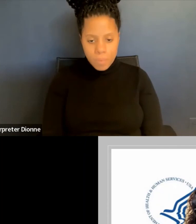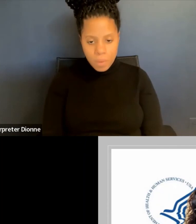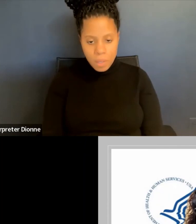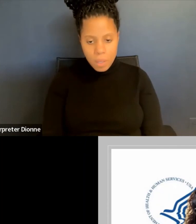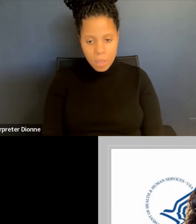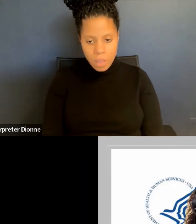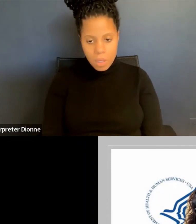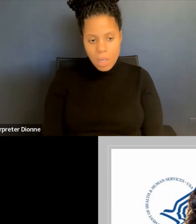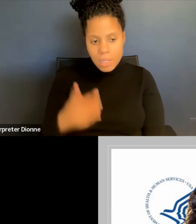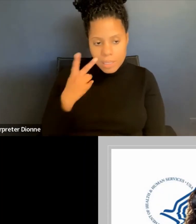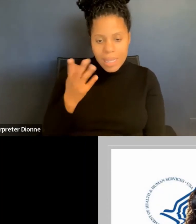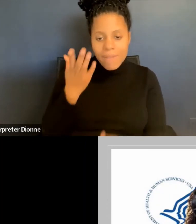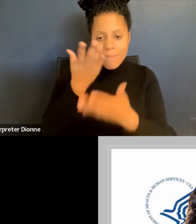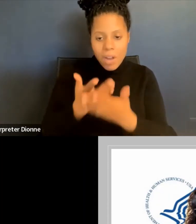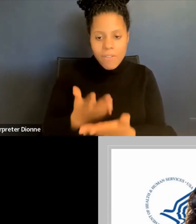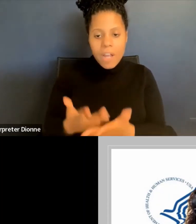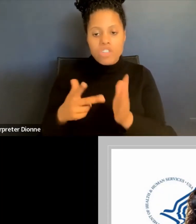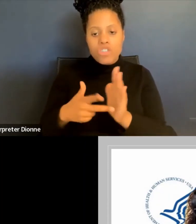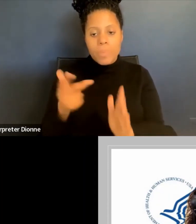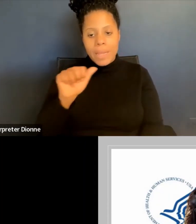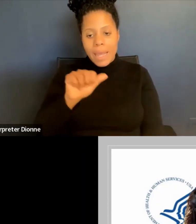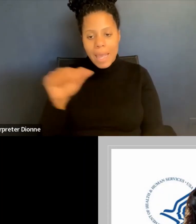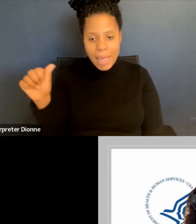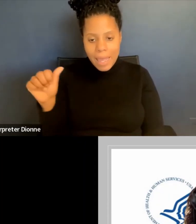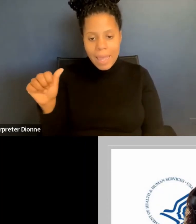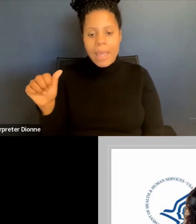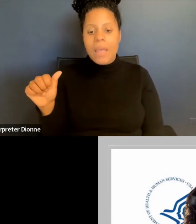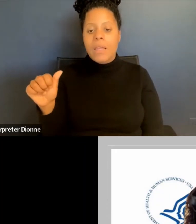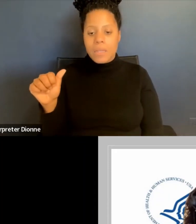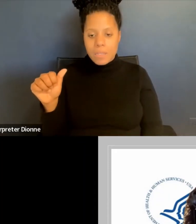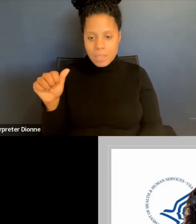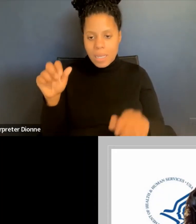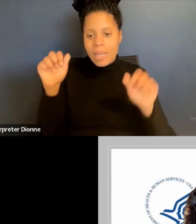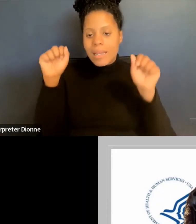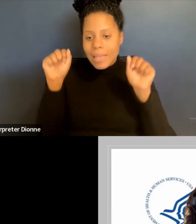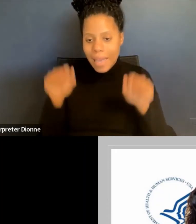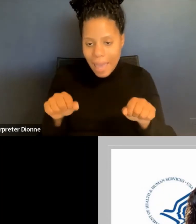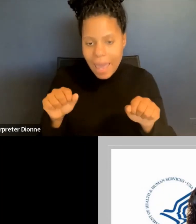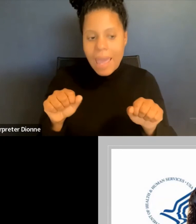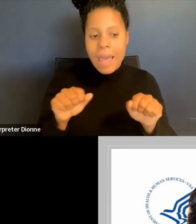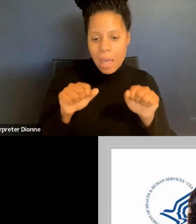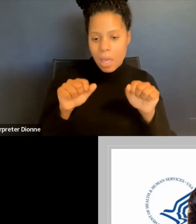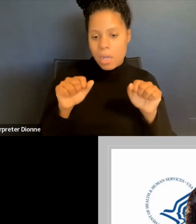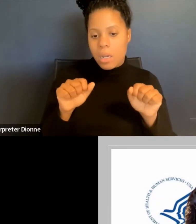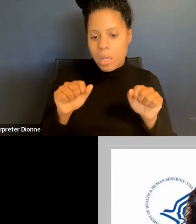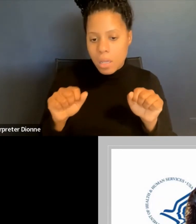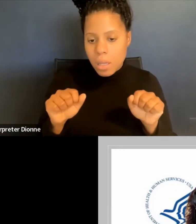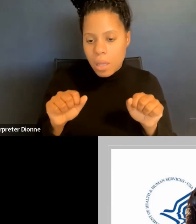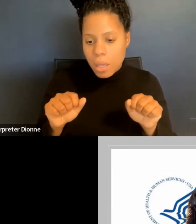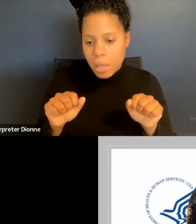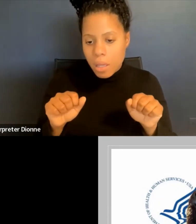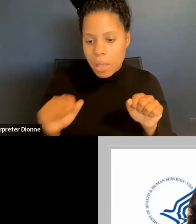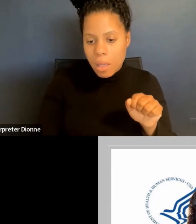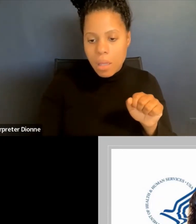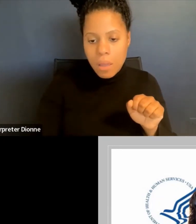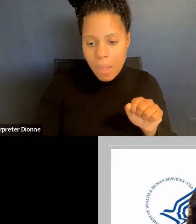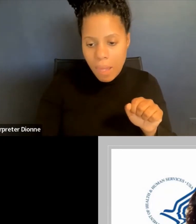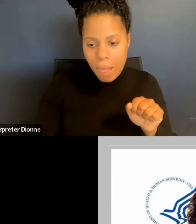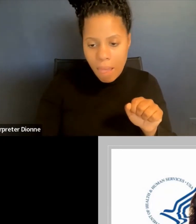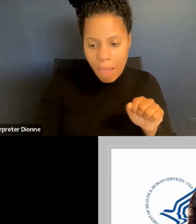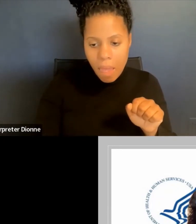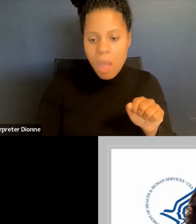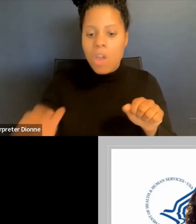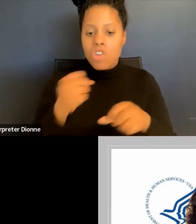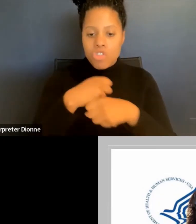develop partnerships with the clinics to obtain test kits and masks. Yes, we are asking at the individual grantee level, so